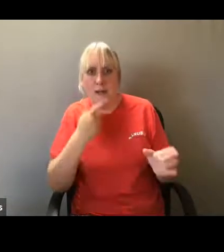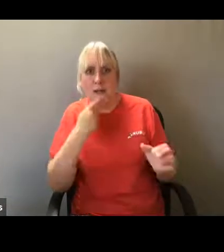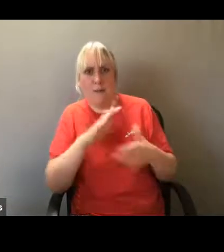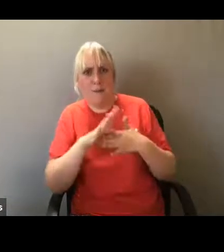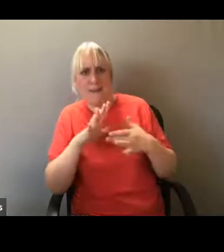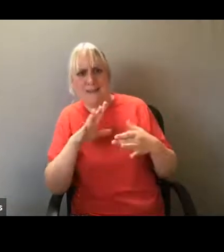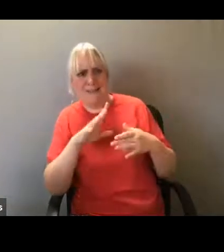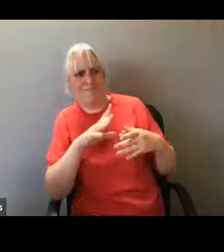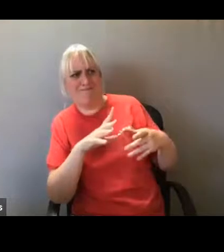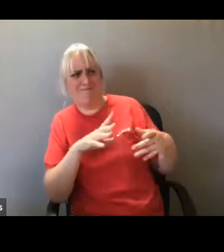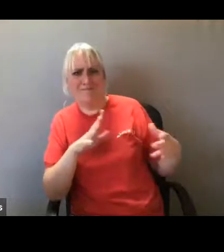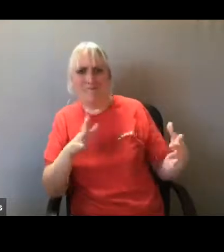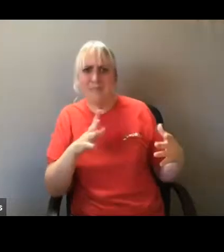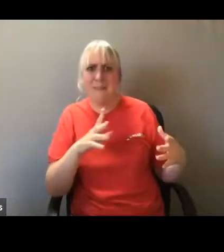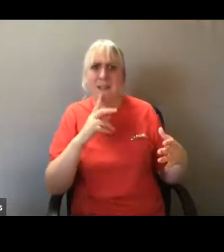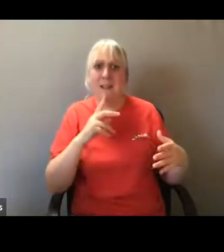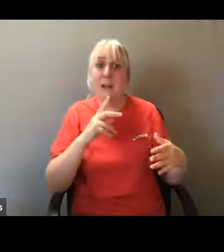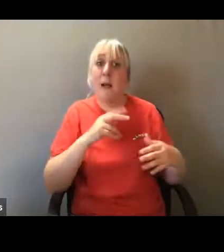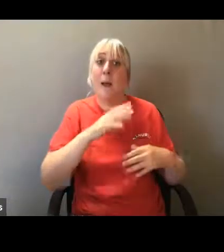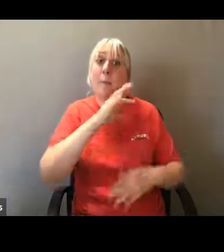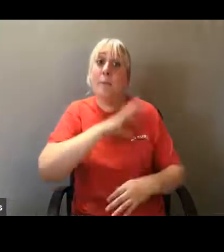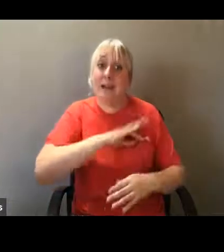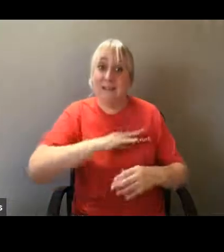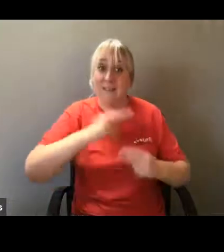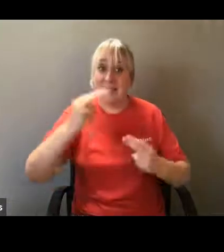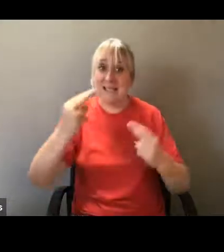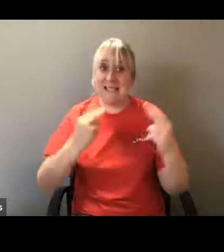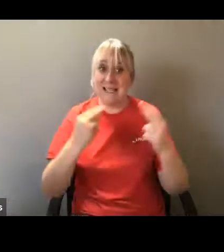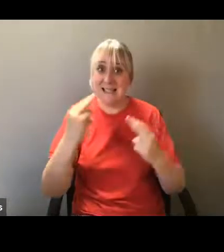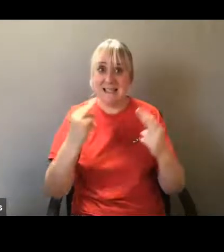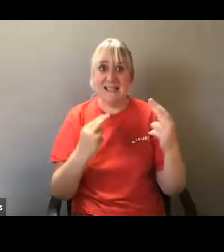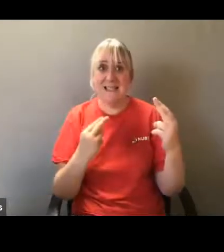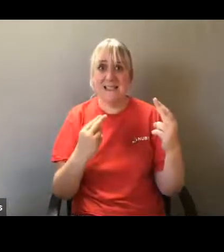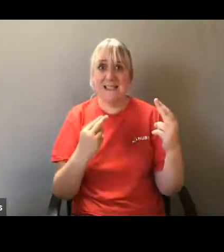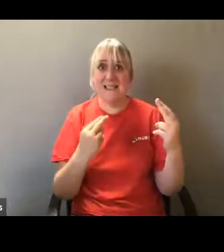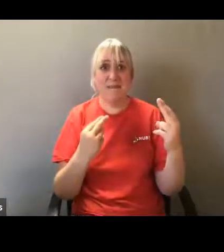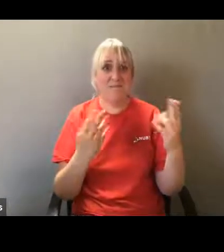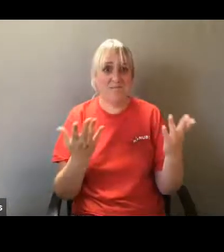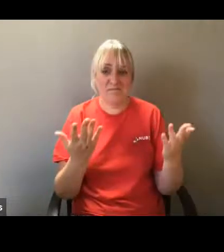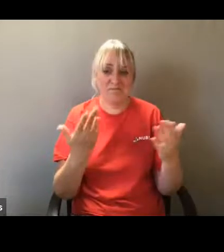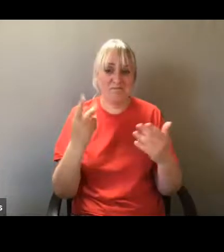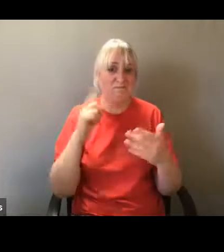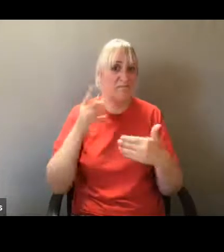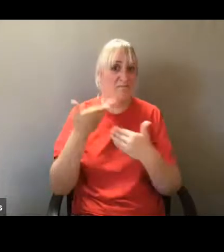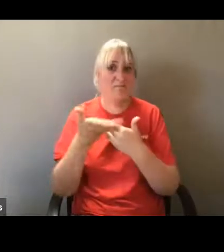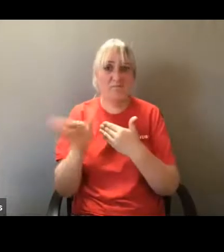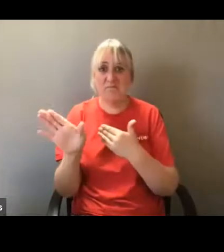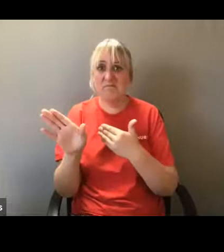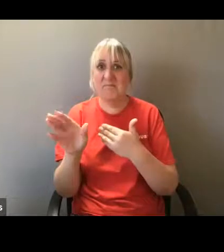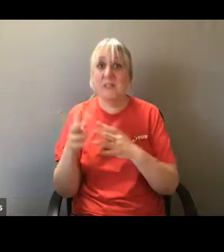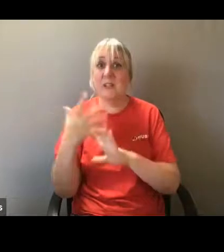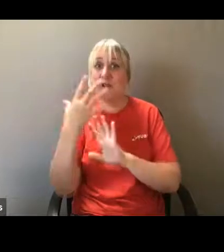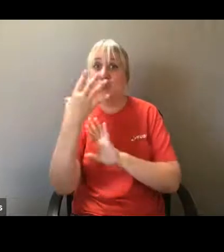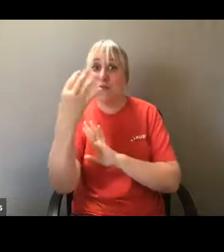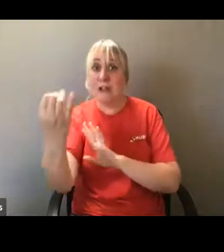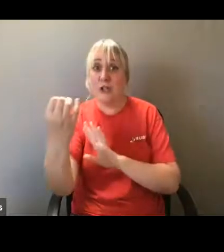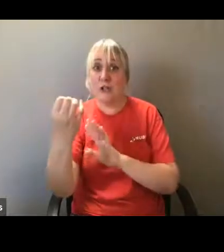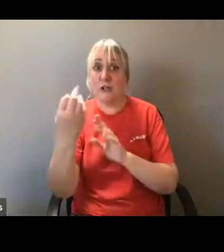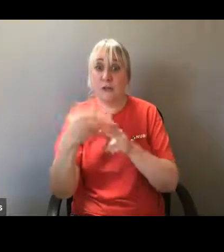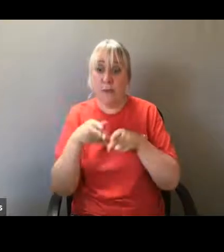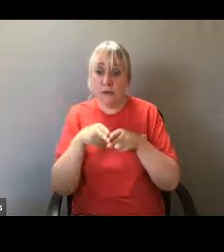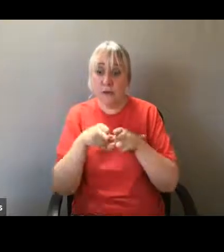this response by benefit assessors within the DWP, by strangers on the street if we use blue badge